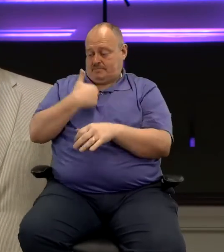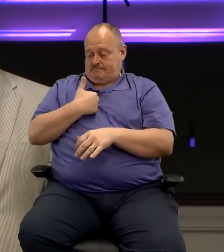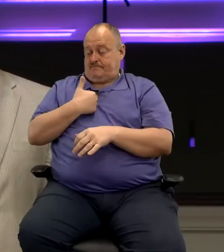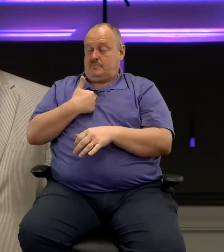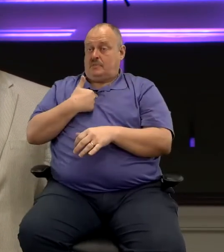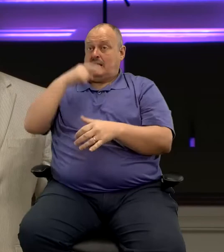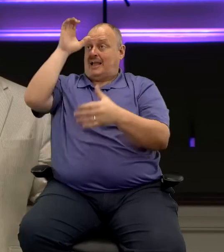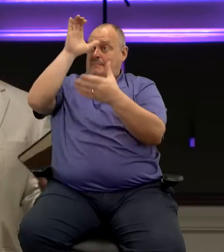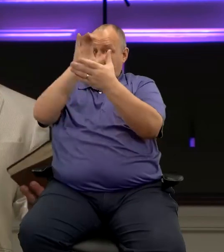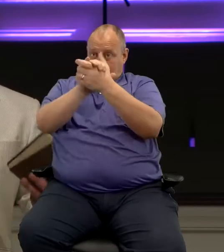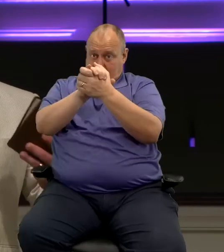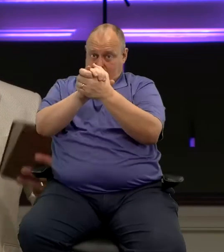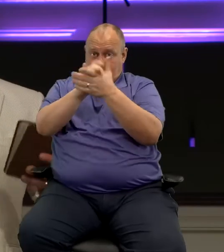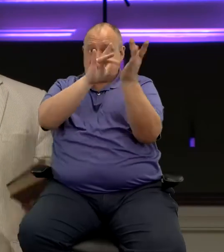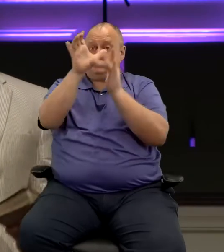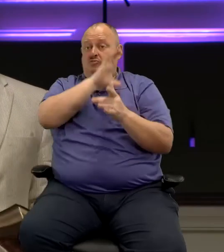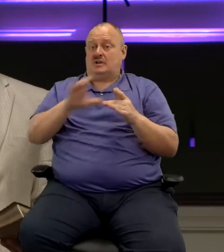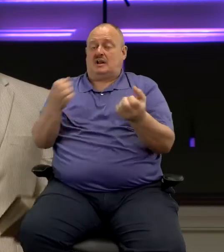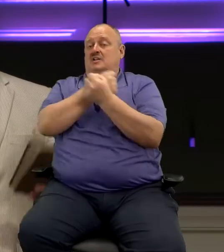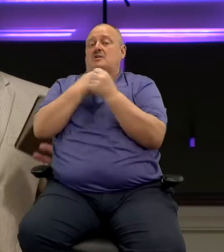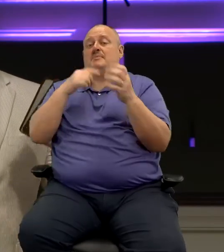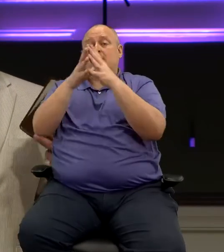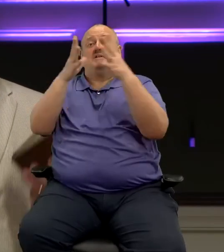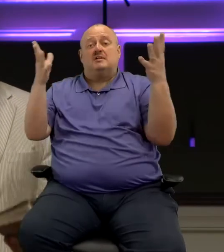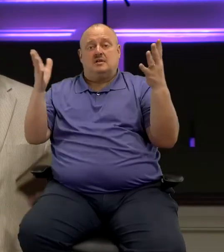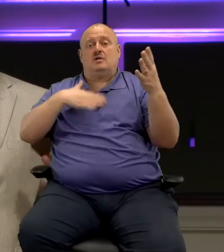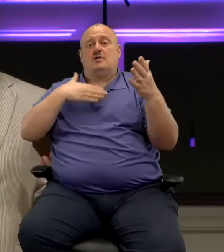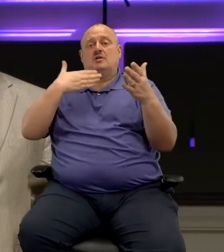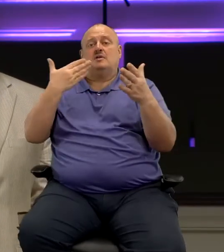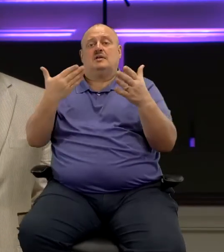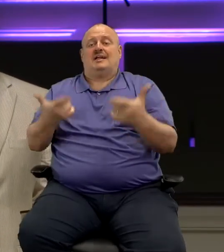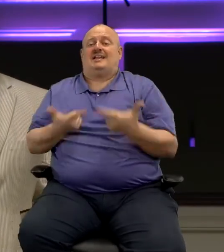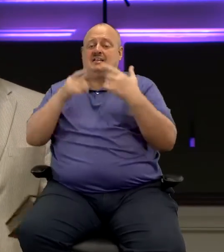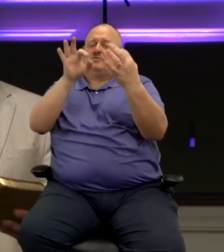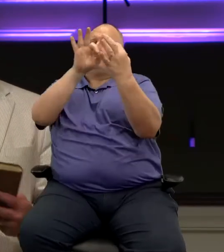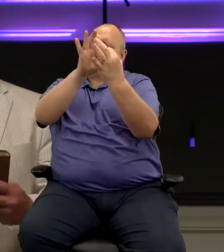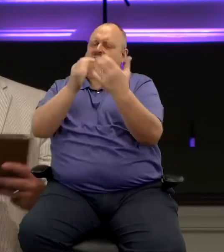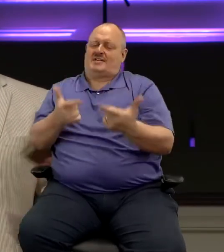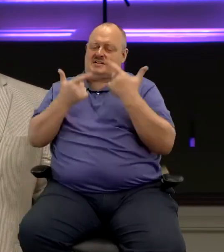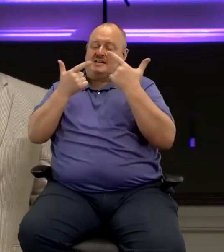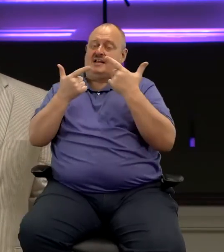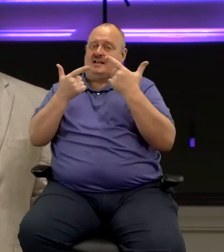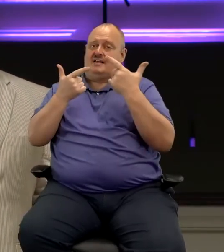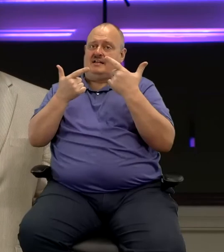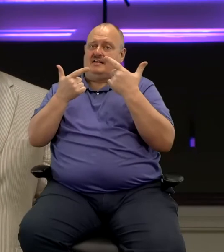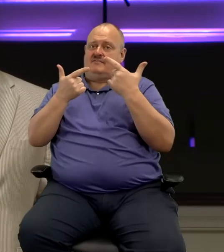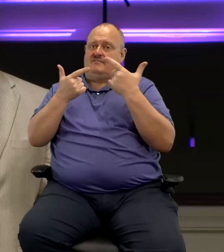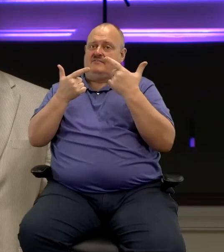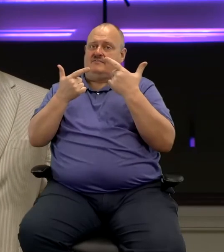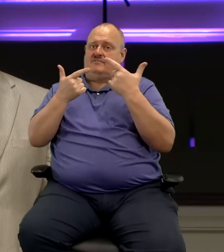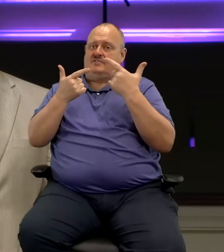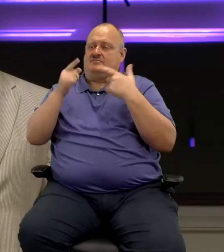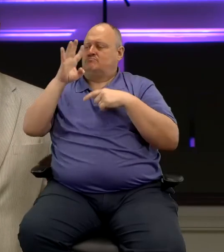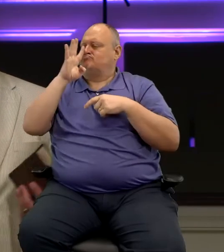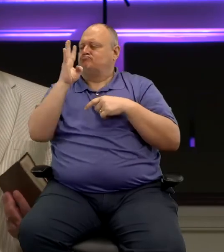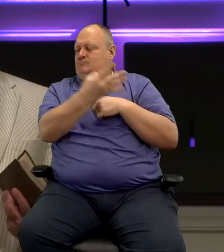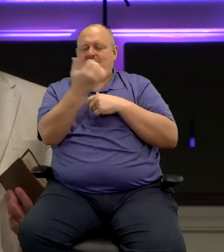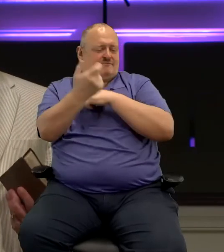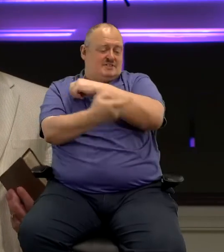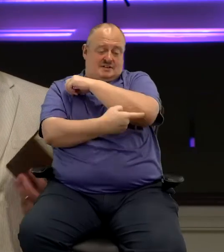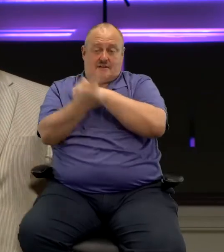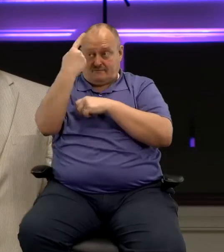God, I believe that Jesus Christ loved me so much, he lived a sinless life, rejecting every form of temptation for